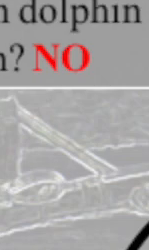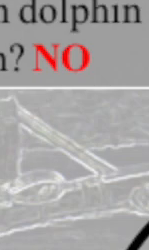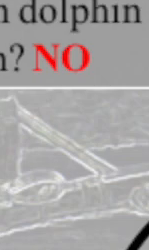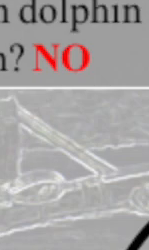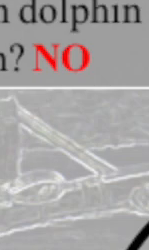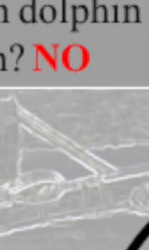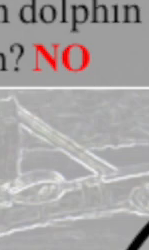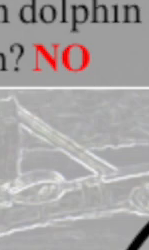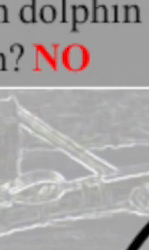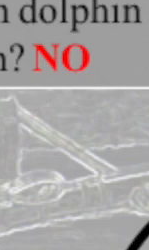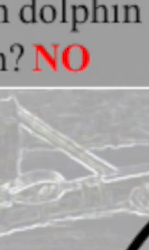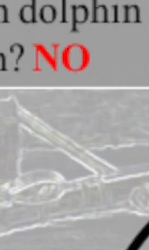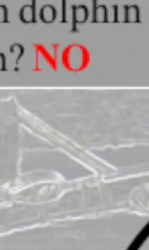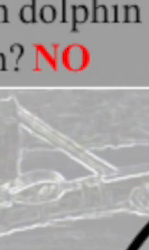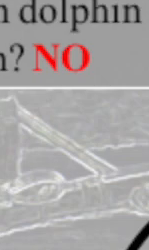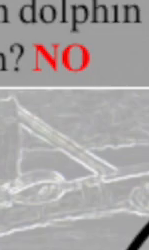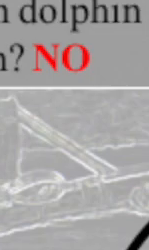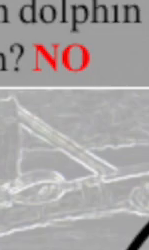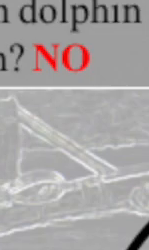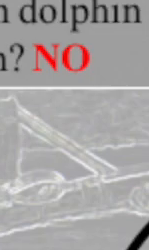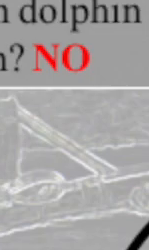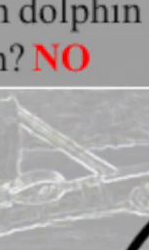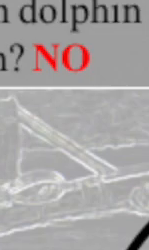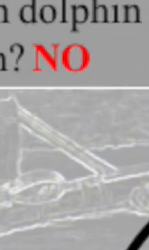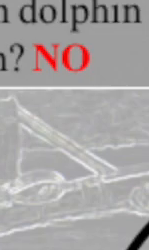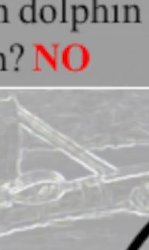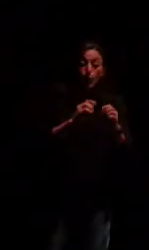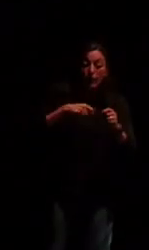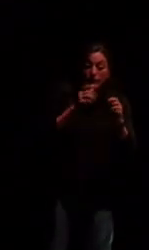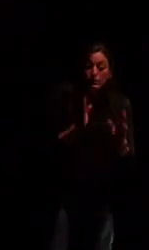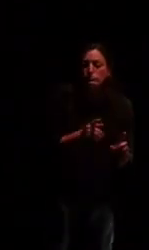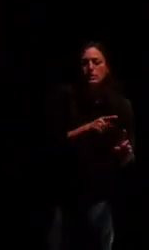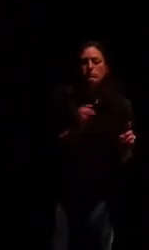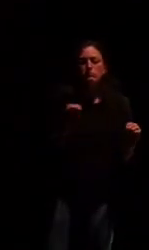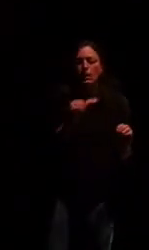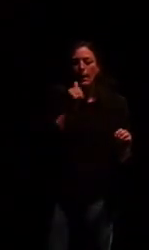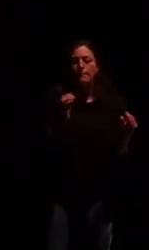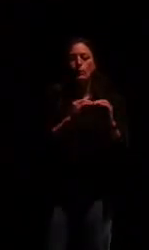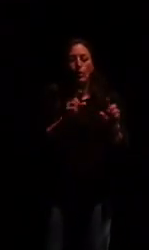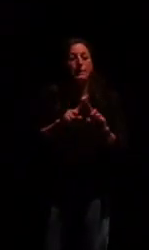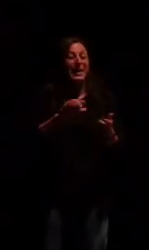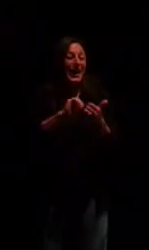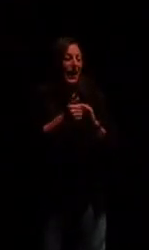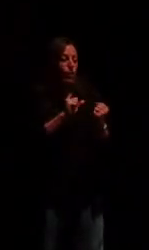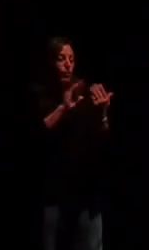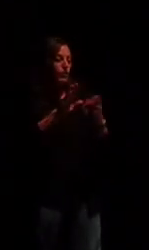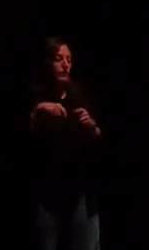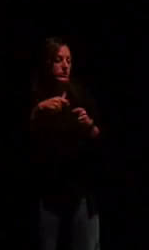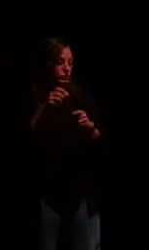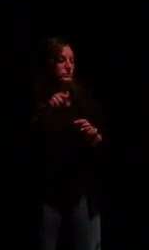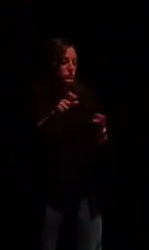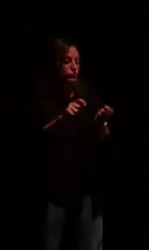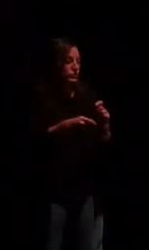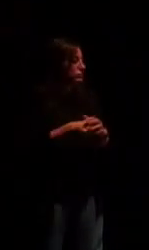their fishing practices. So to go further, there are no changes detected in dolphin abundance